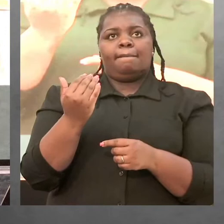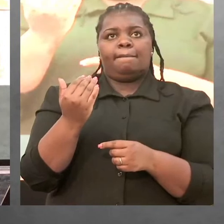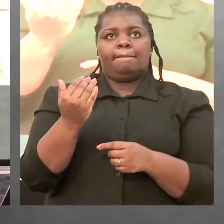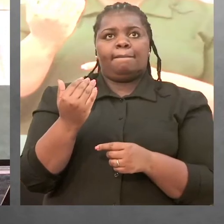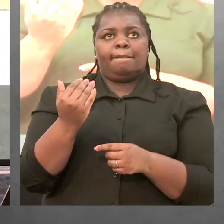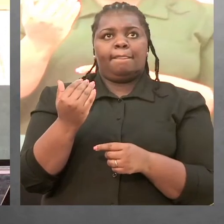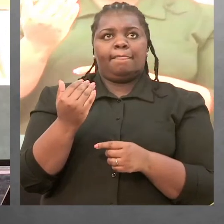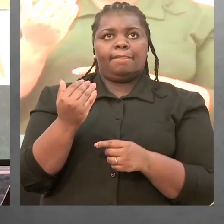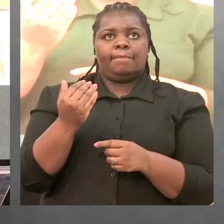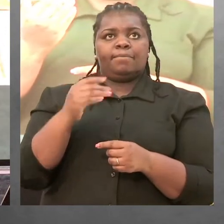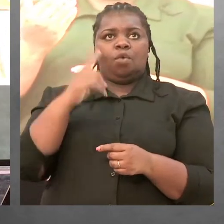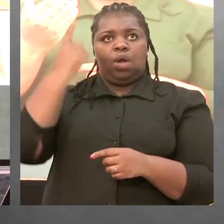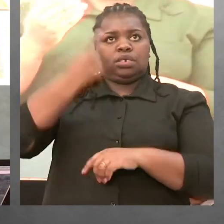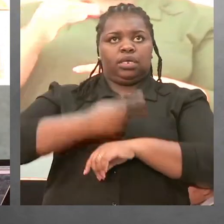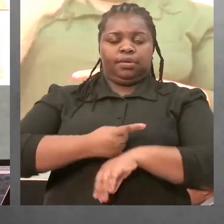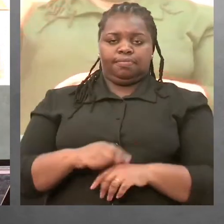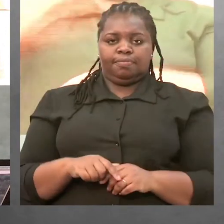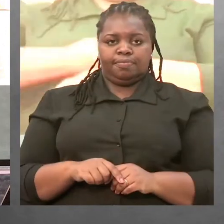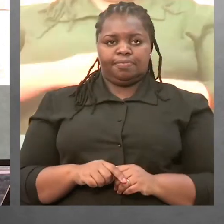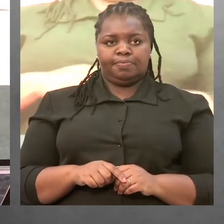leaving behind one day.